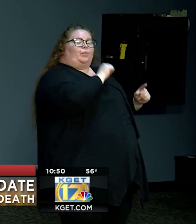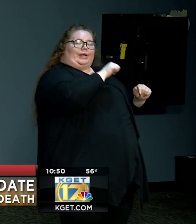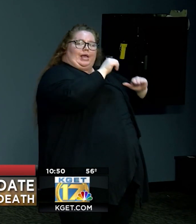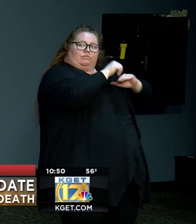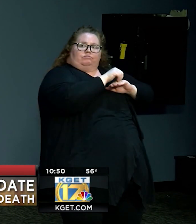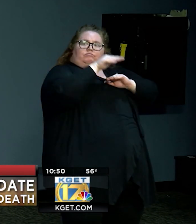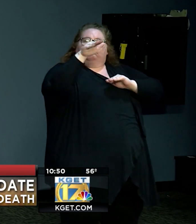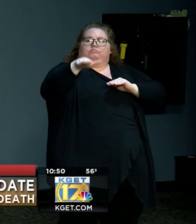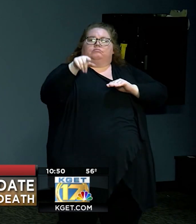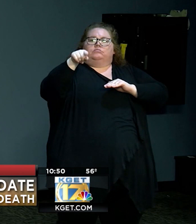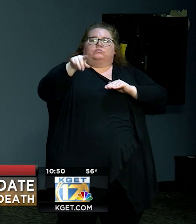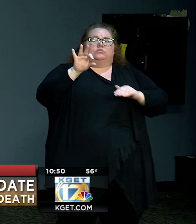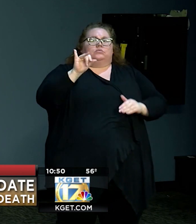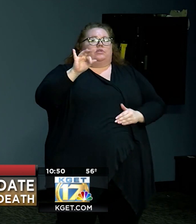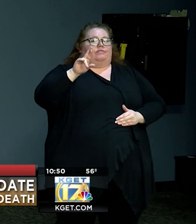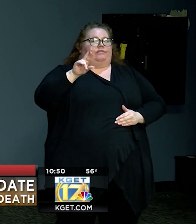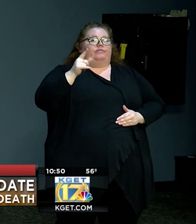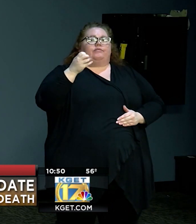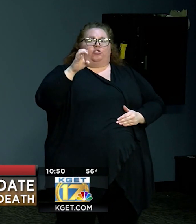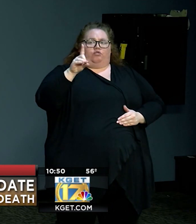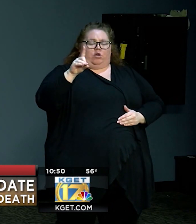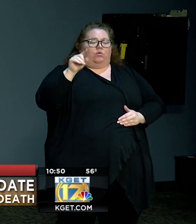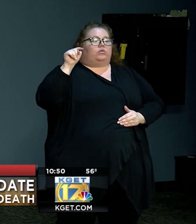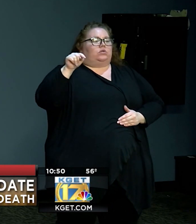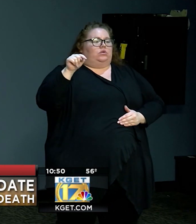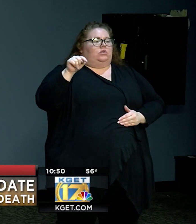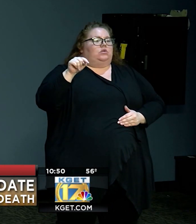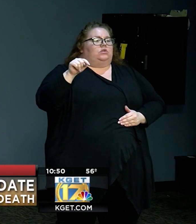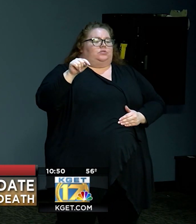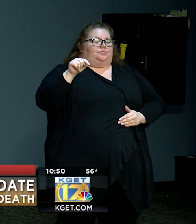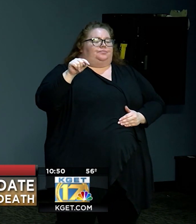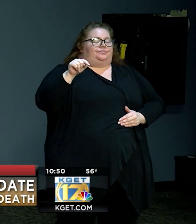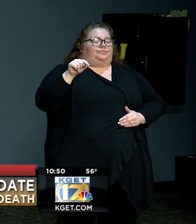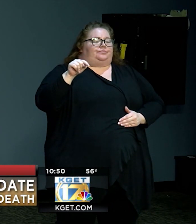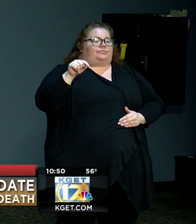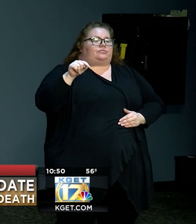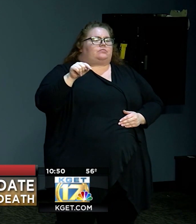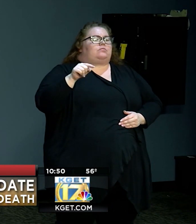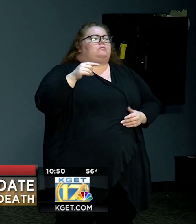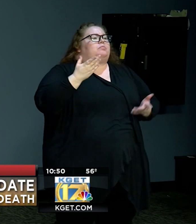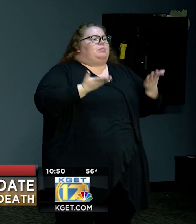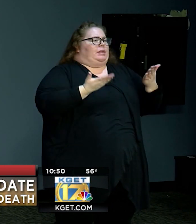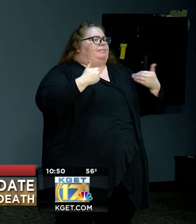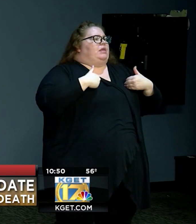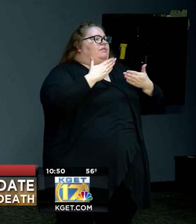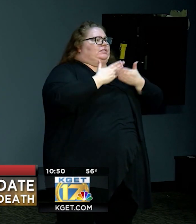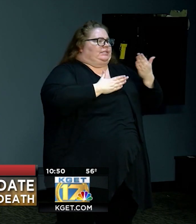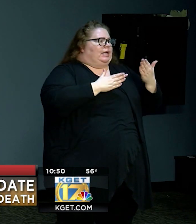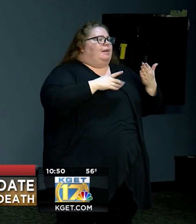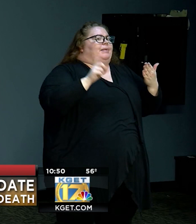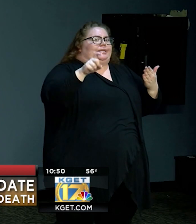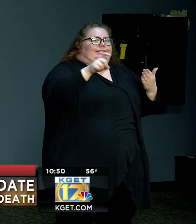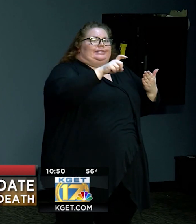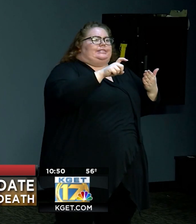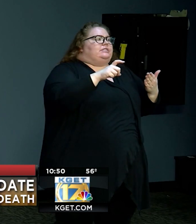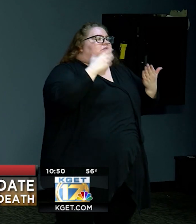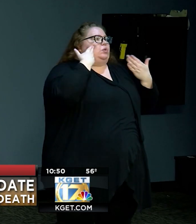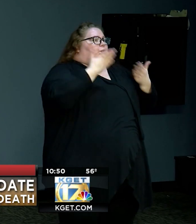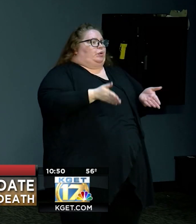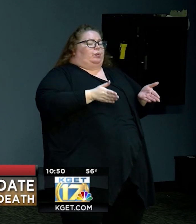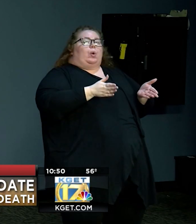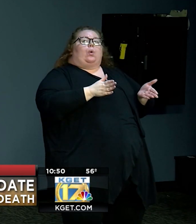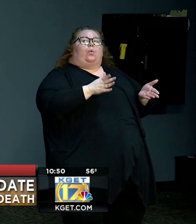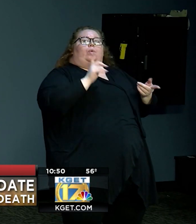the fairgrounds. And then we will also have some unmet needs that we will likely look to our region and to the state to